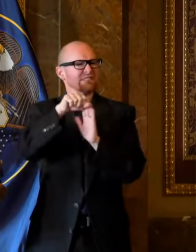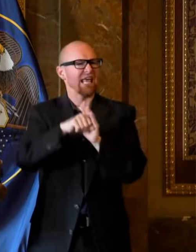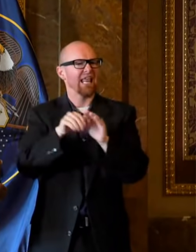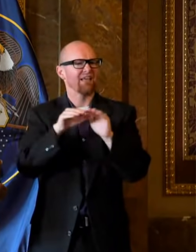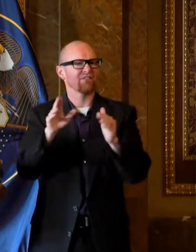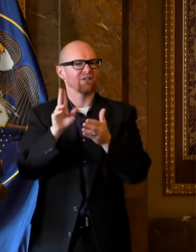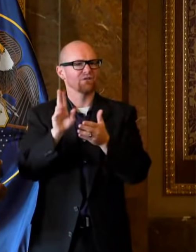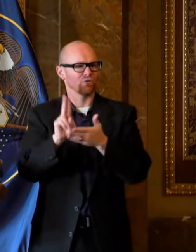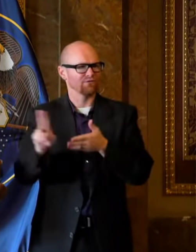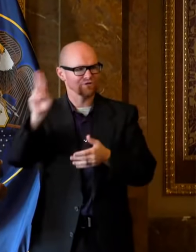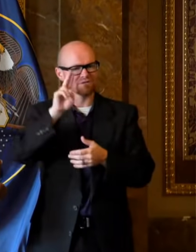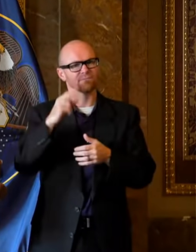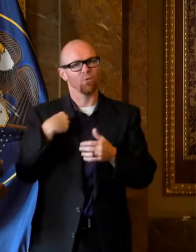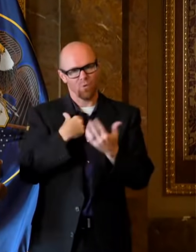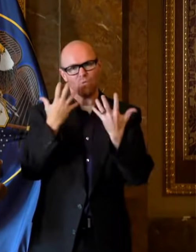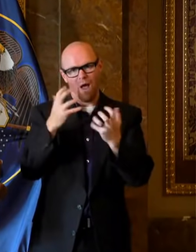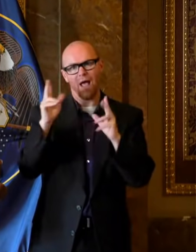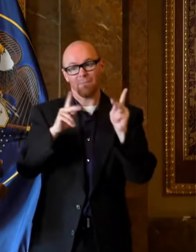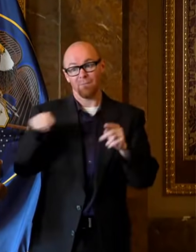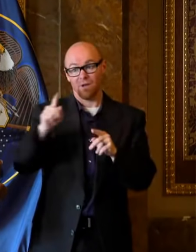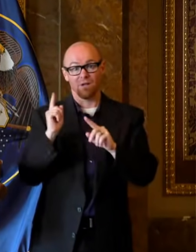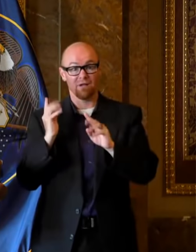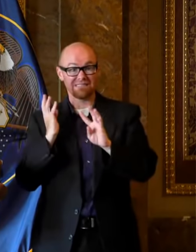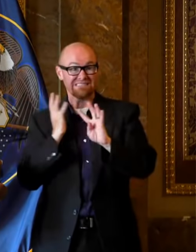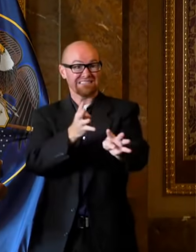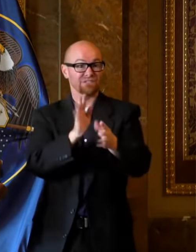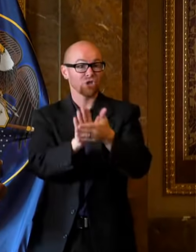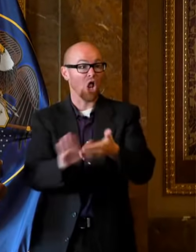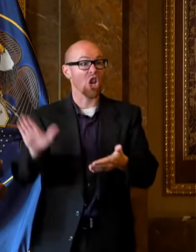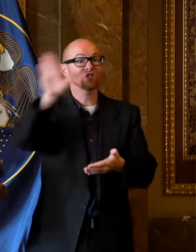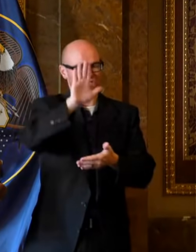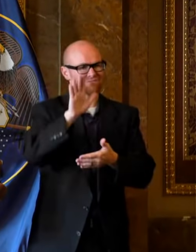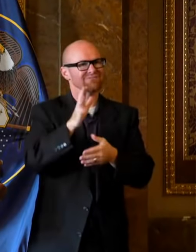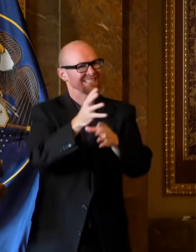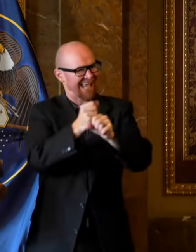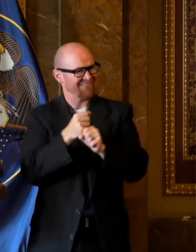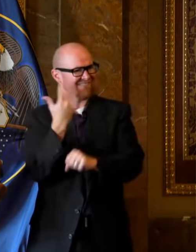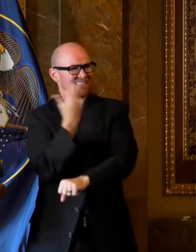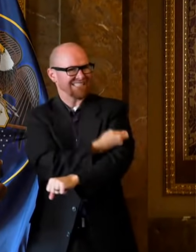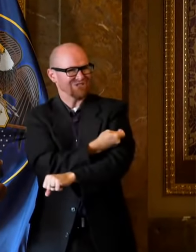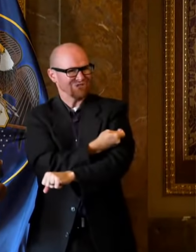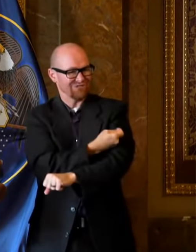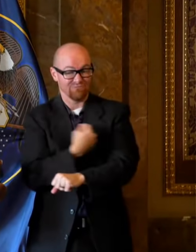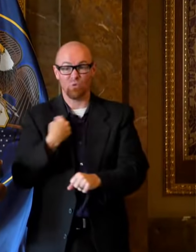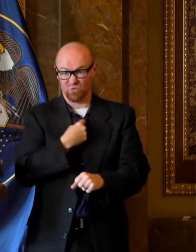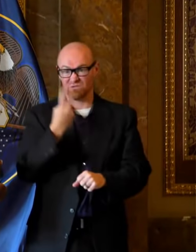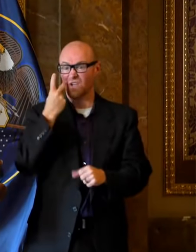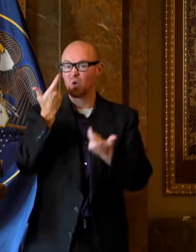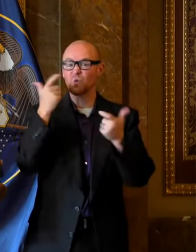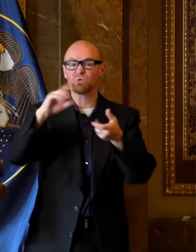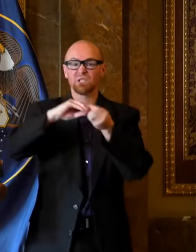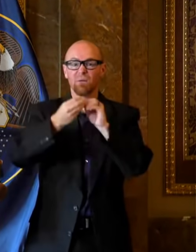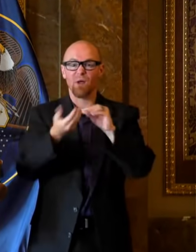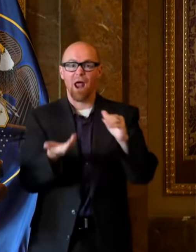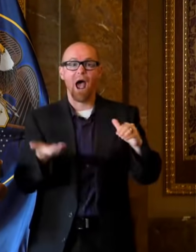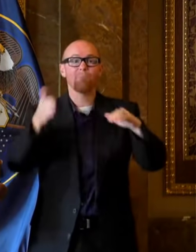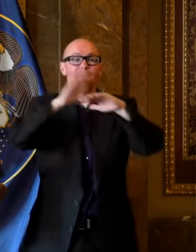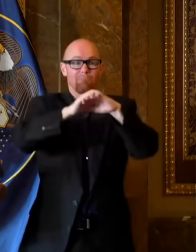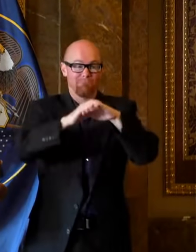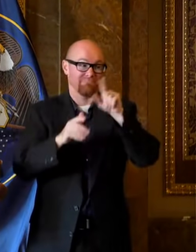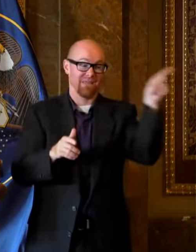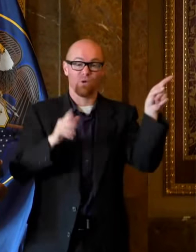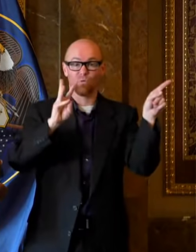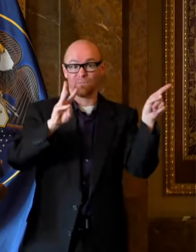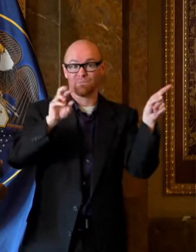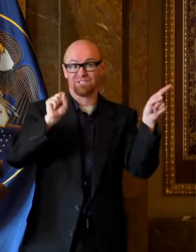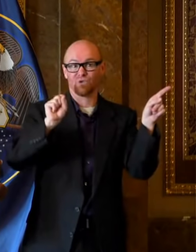that people can claim those exceptions, but we did see a significant increase in vaccinations at Weber State